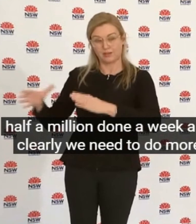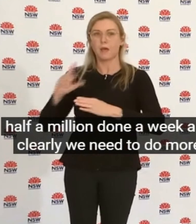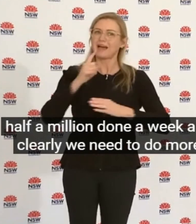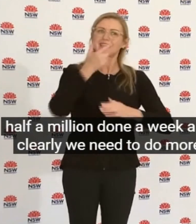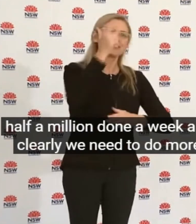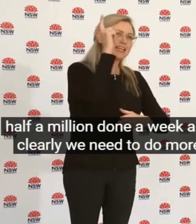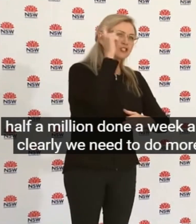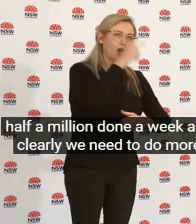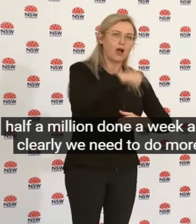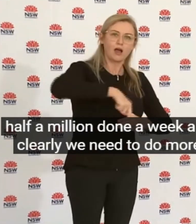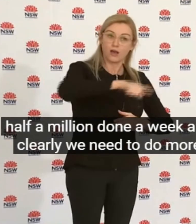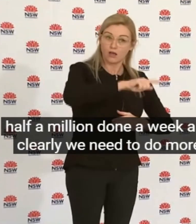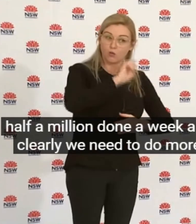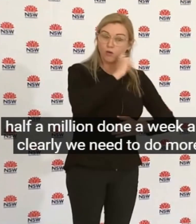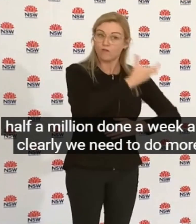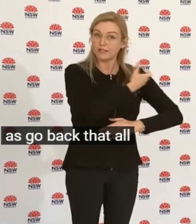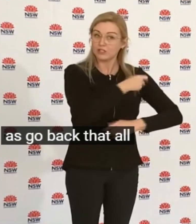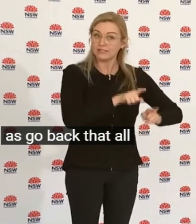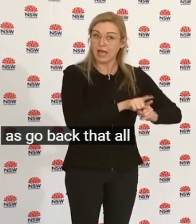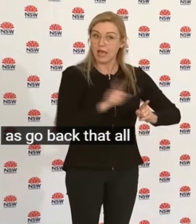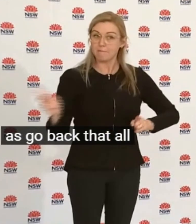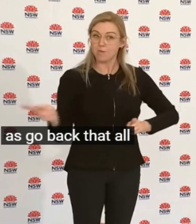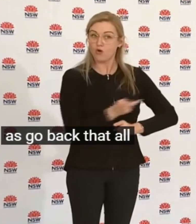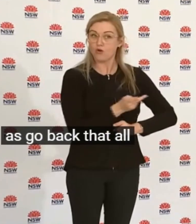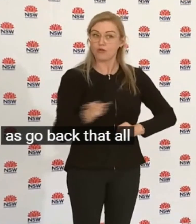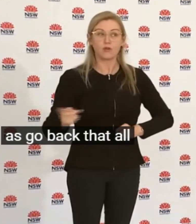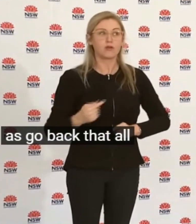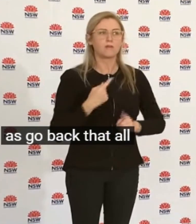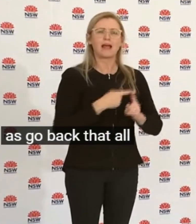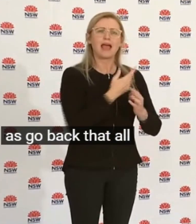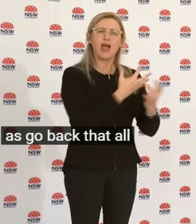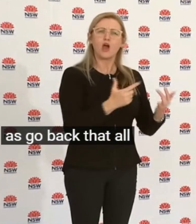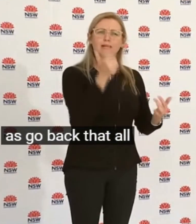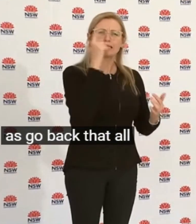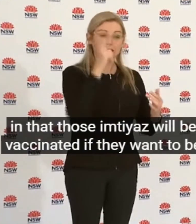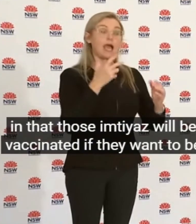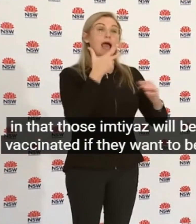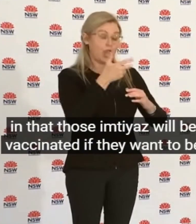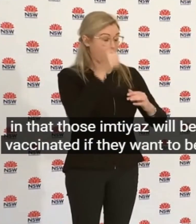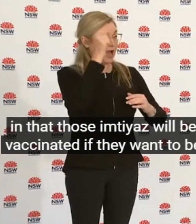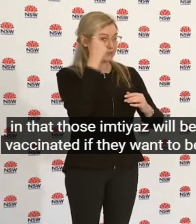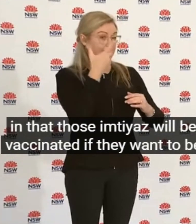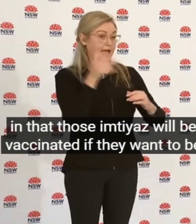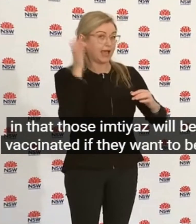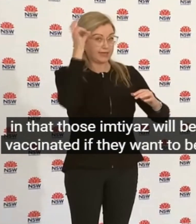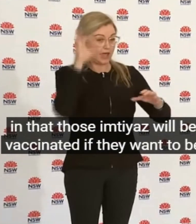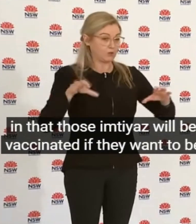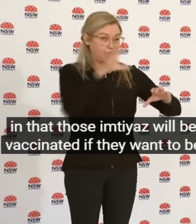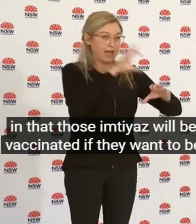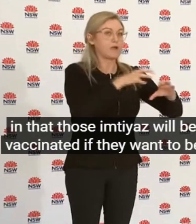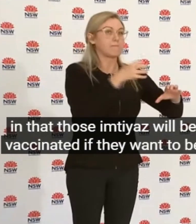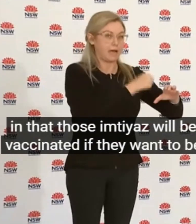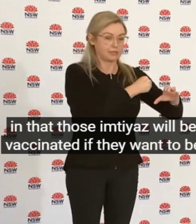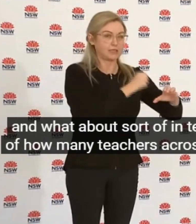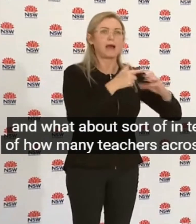be vaccinated if they want to be? And what about sort of in terms of how many teachers across the rest of Greater Sydney have been vaccinated? Yeah, look, we know that